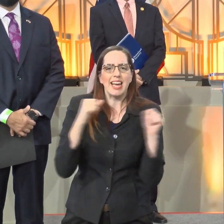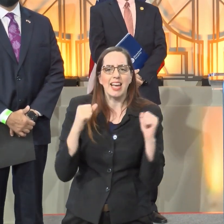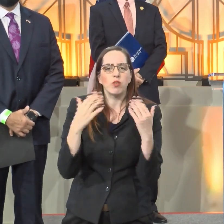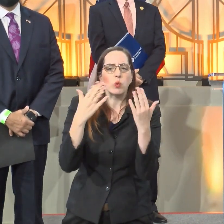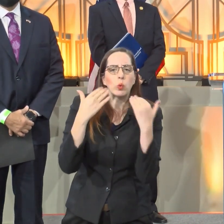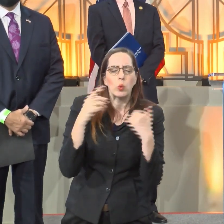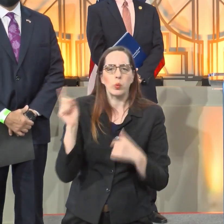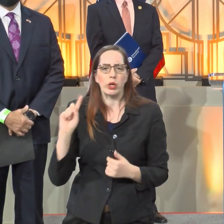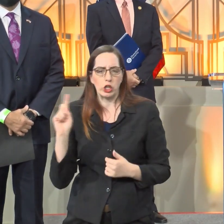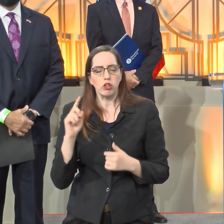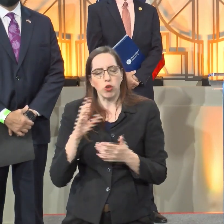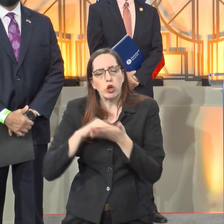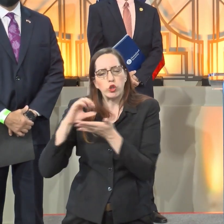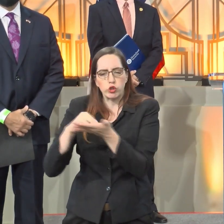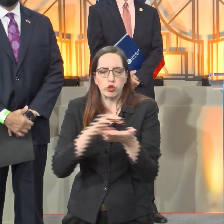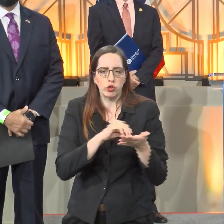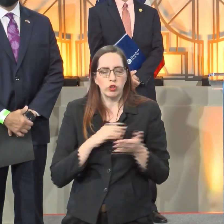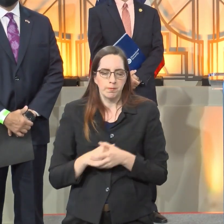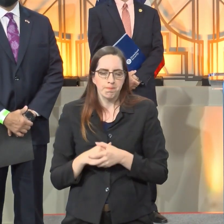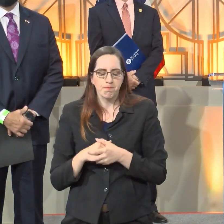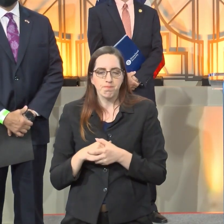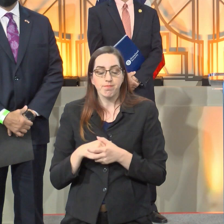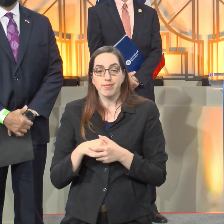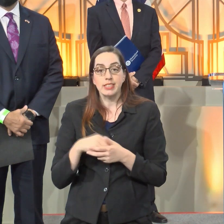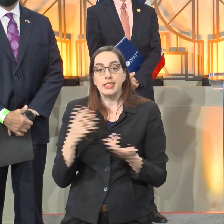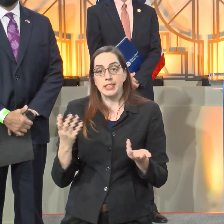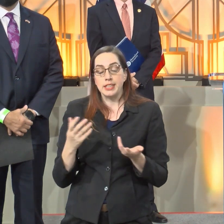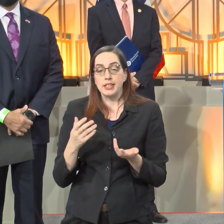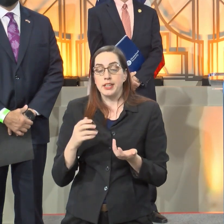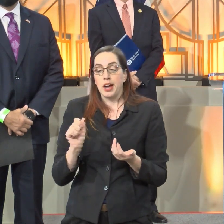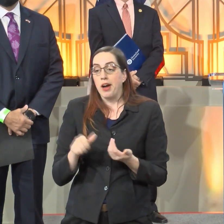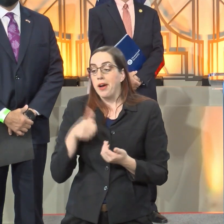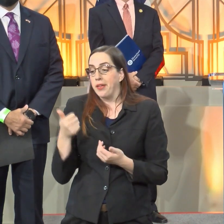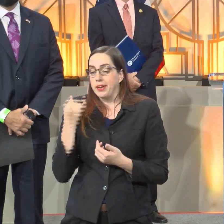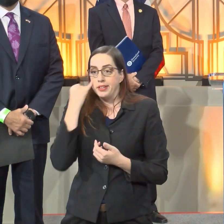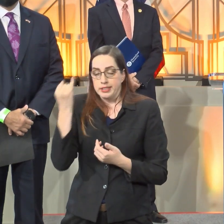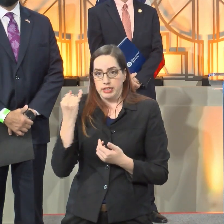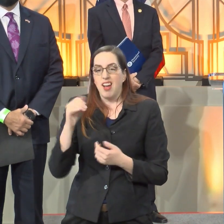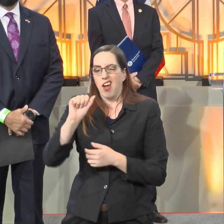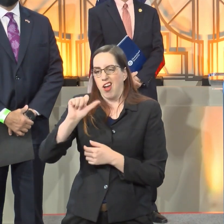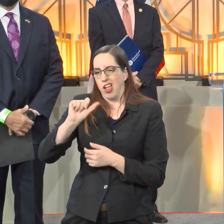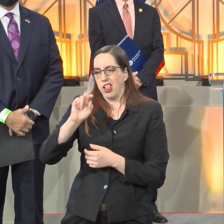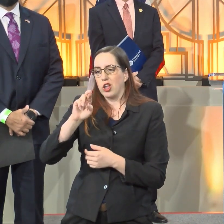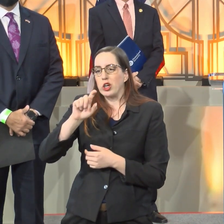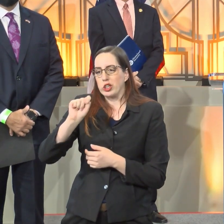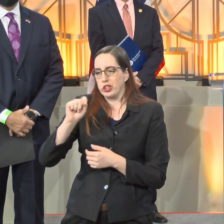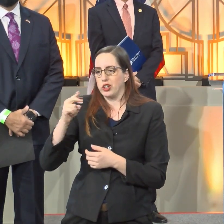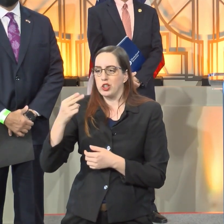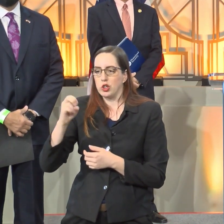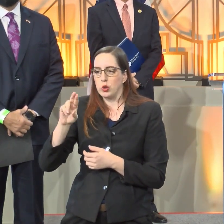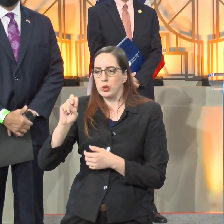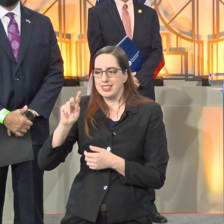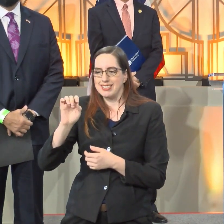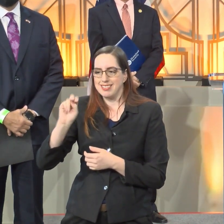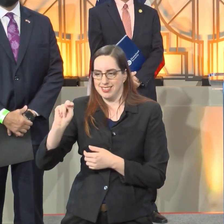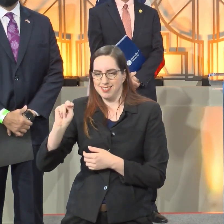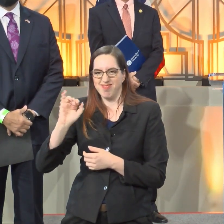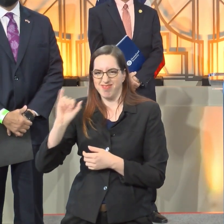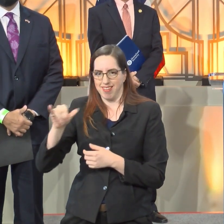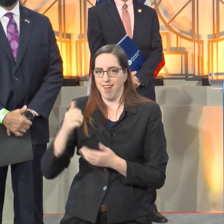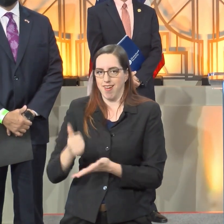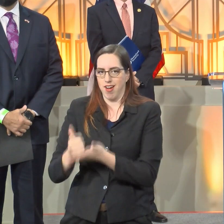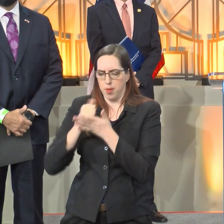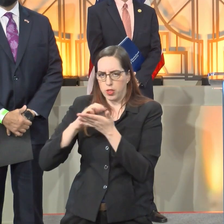staying cool during this time. Otherwise than that, remember, Alert Houston is your go-to to find out the latest